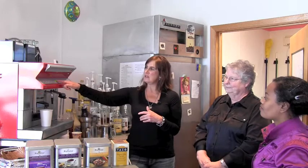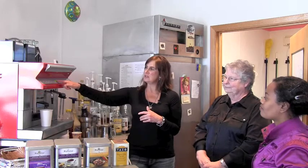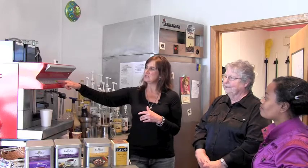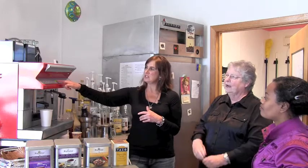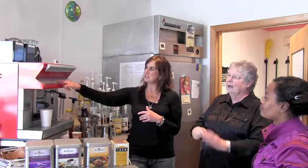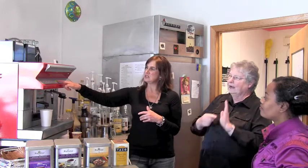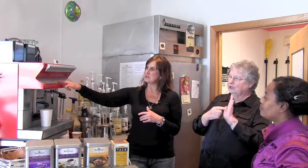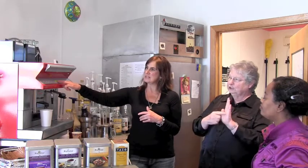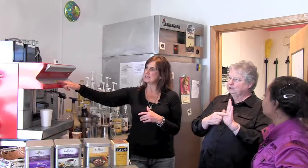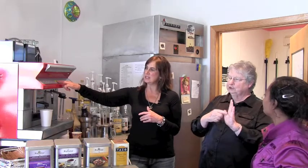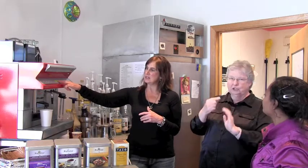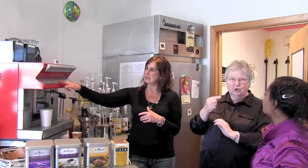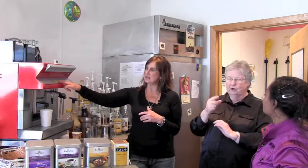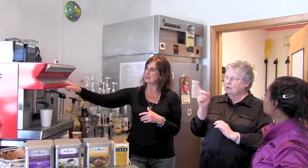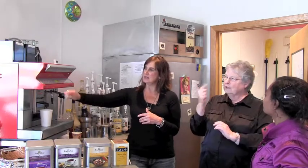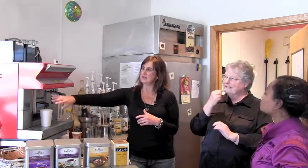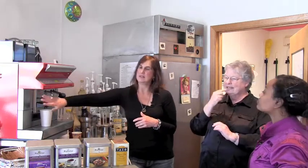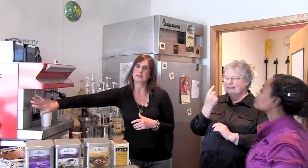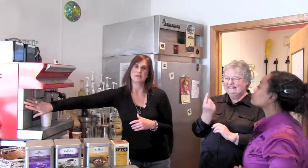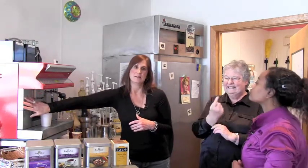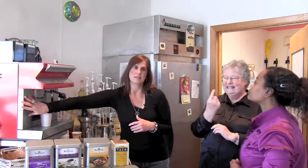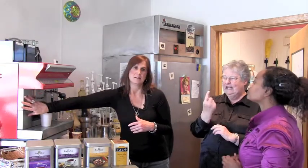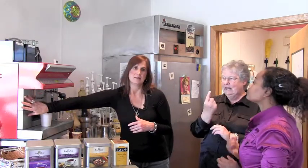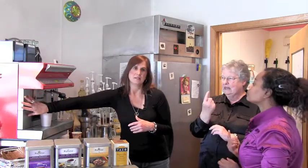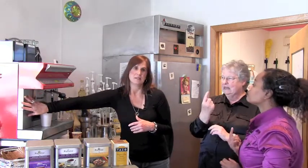It's showing here it's going to do a single.